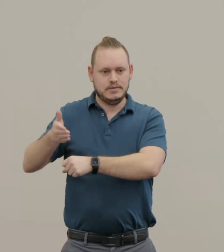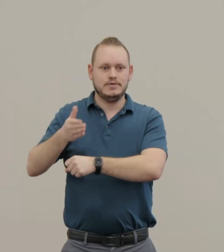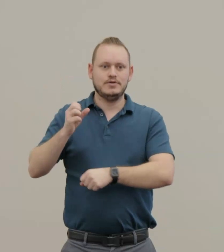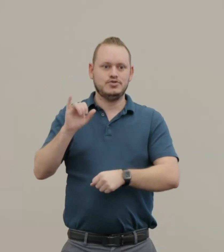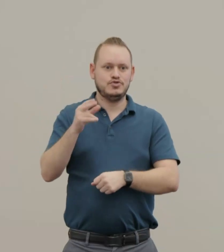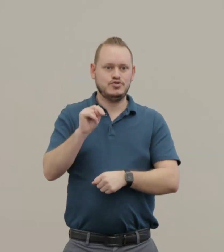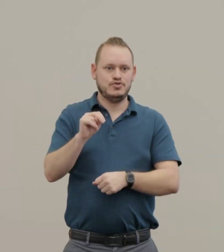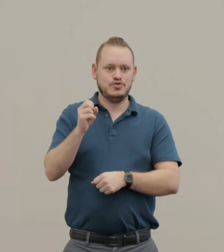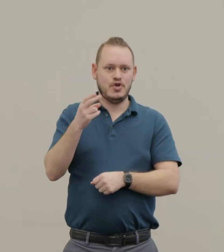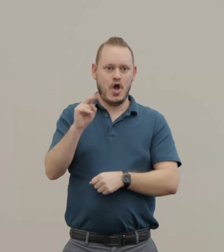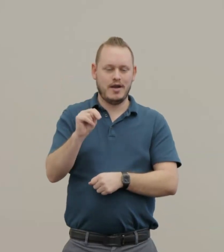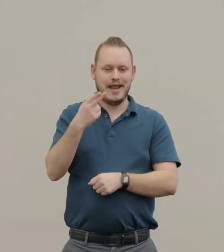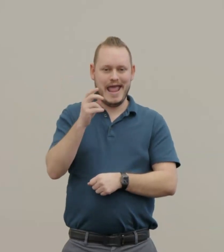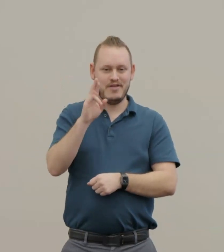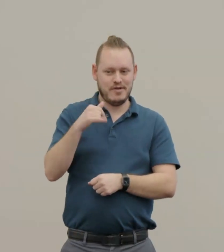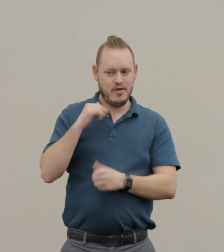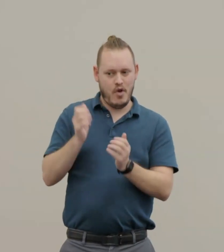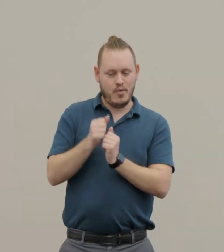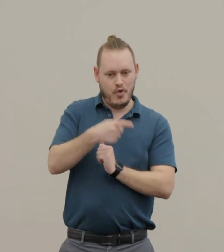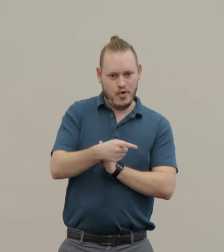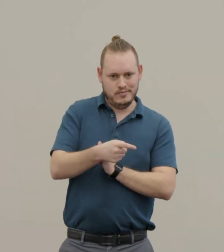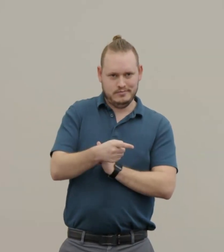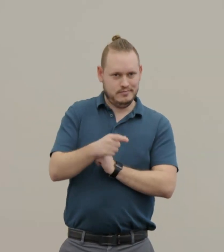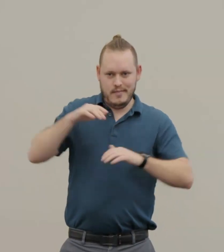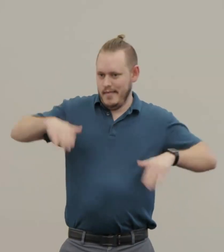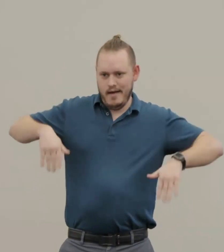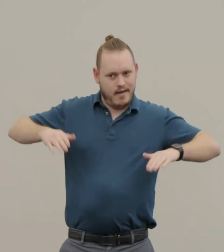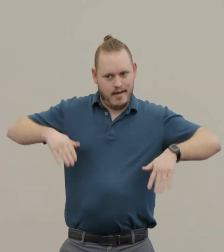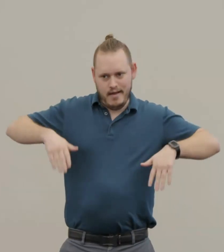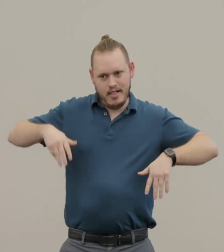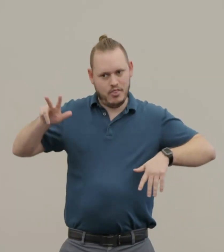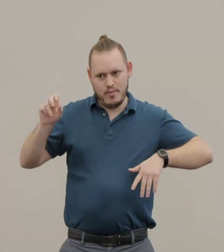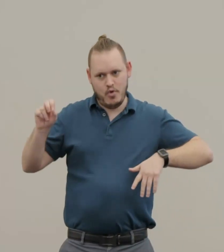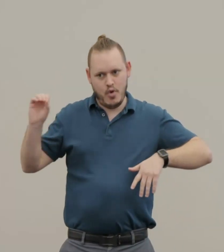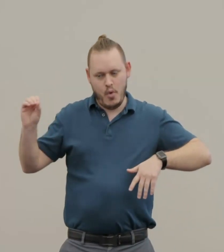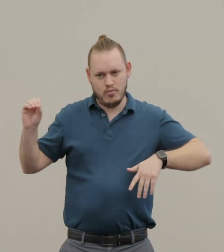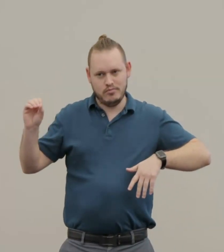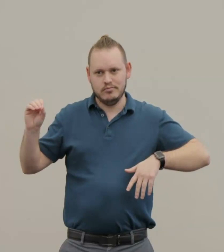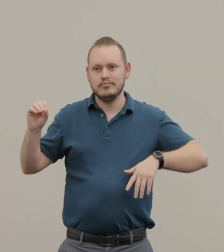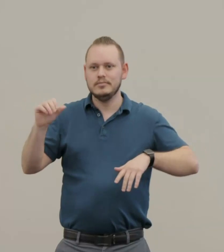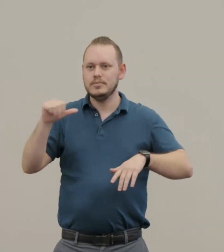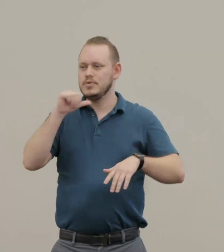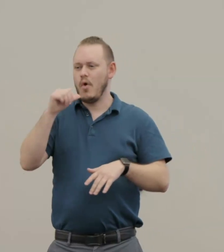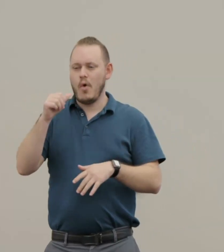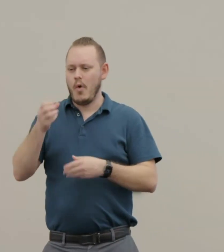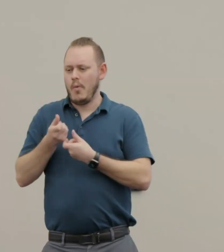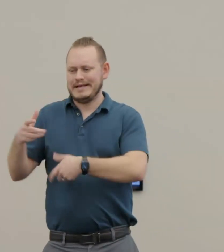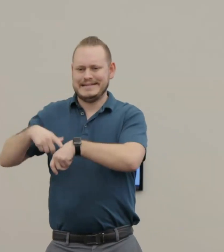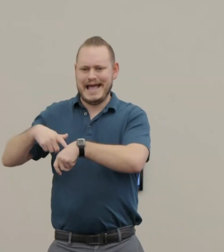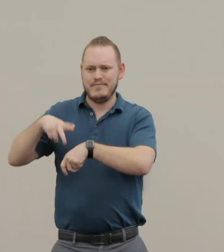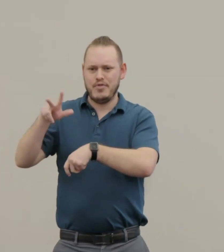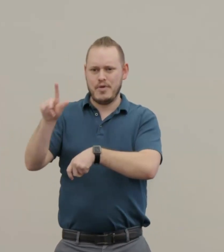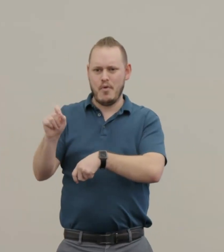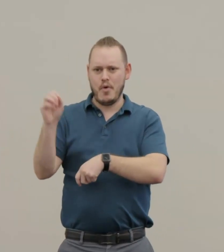Henry when I talked to her last. So keep it in mind. Don't spend any more time thinking about